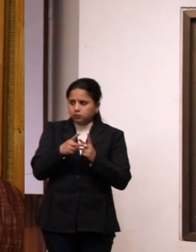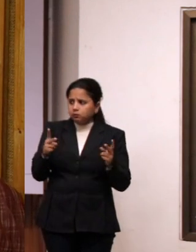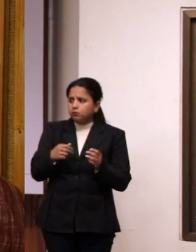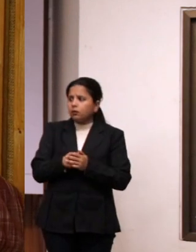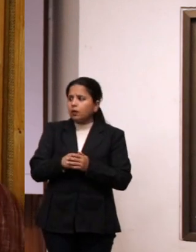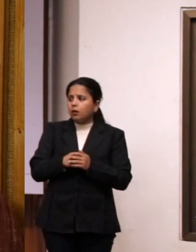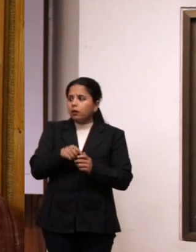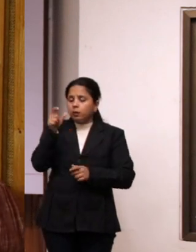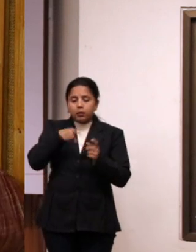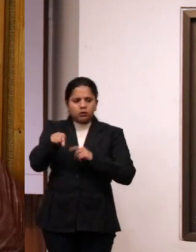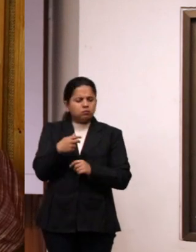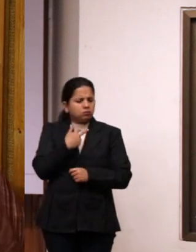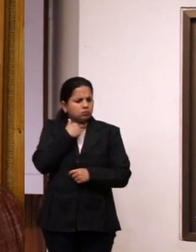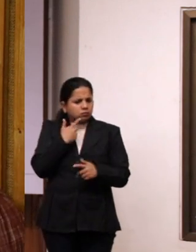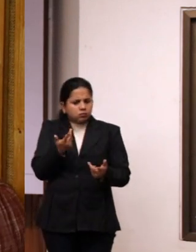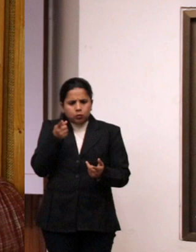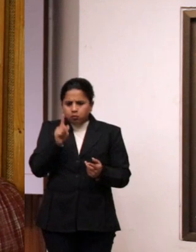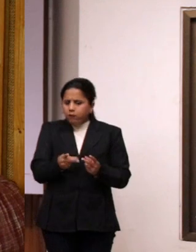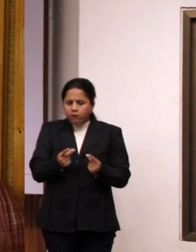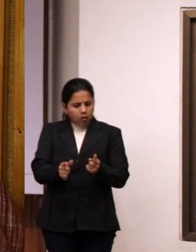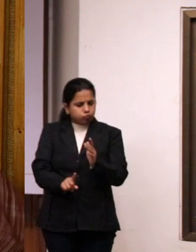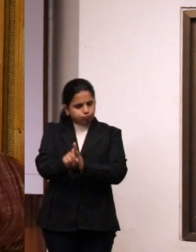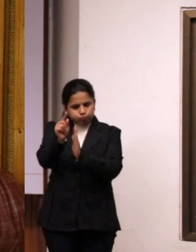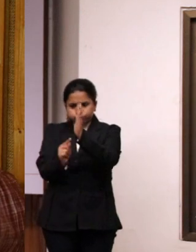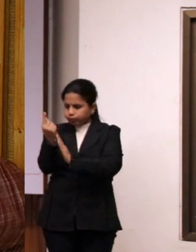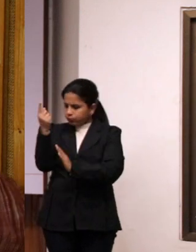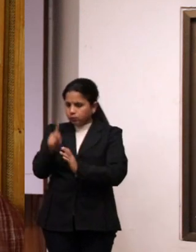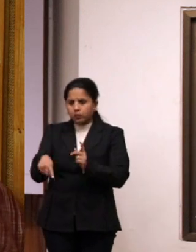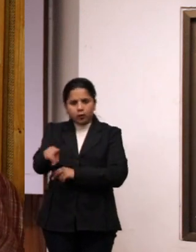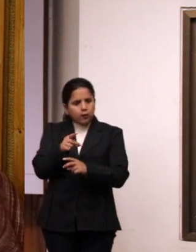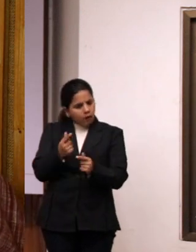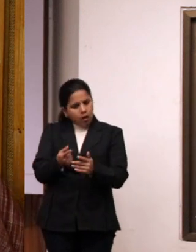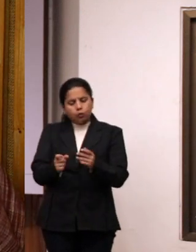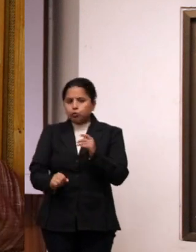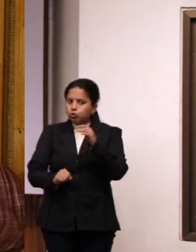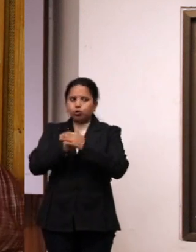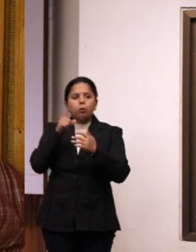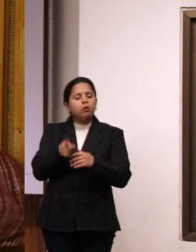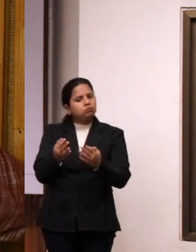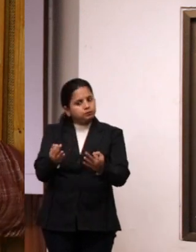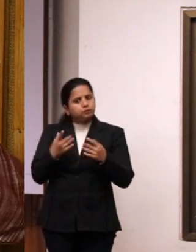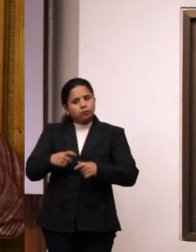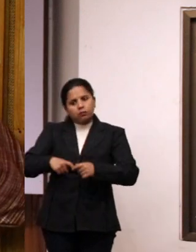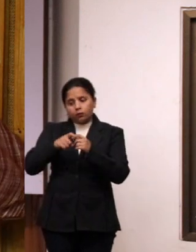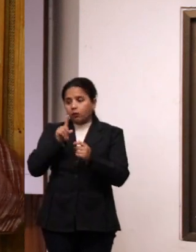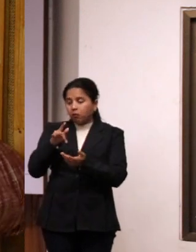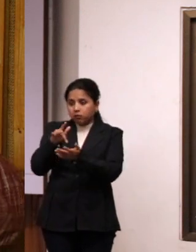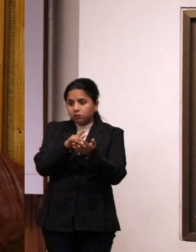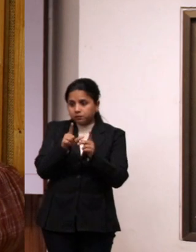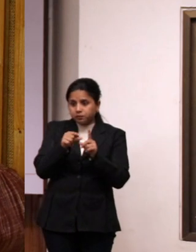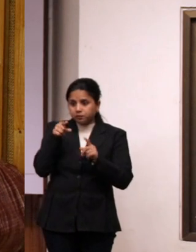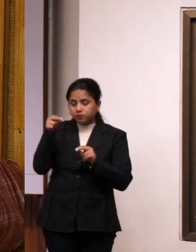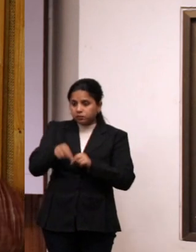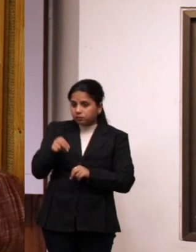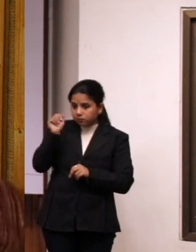always very stuck that, you know, it has to be fast growing. You know, it has to be pioneering. And, you know, if you're especially doing it in a place where it's required